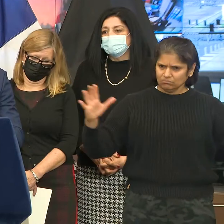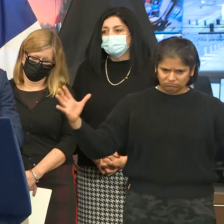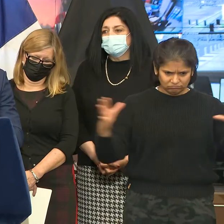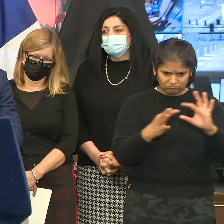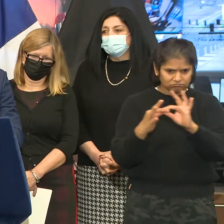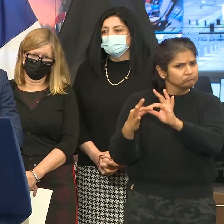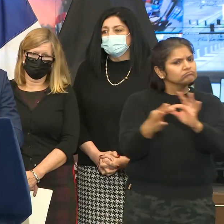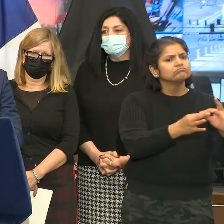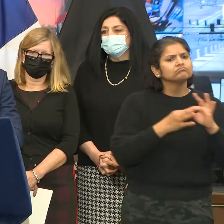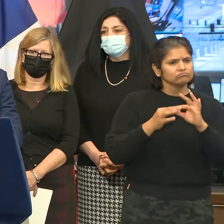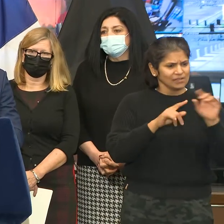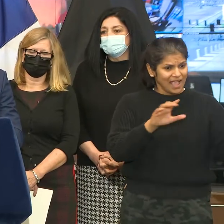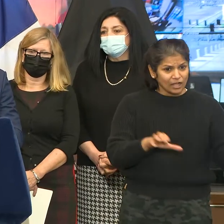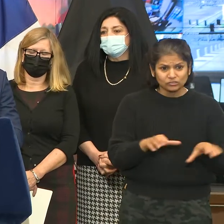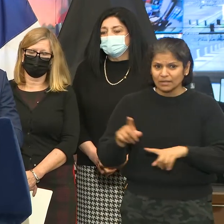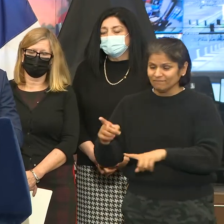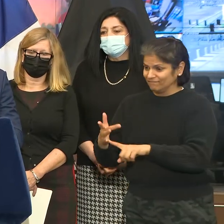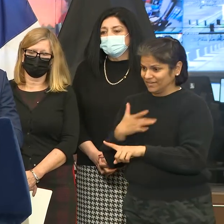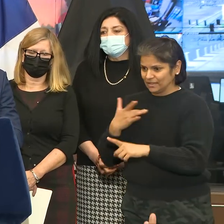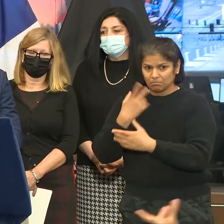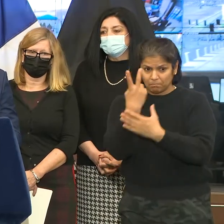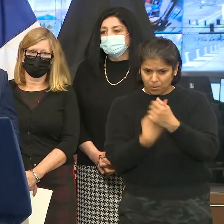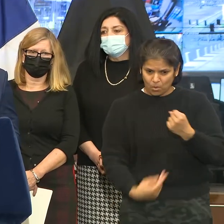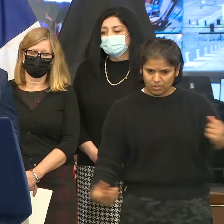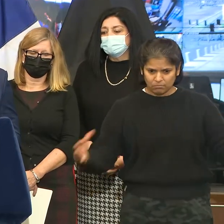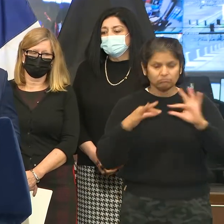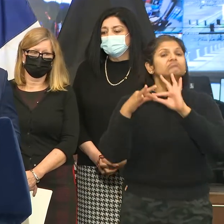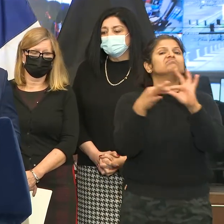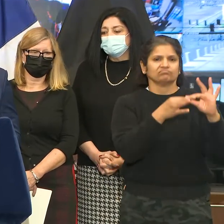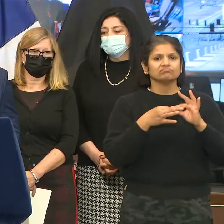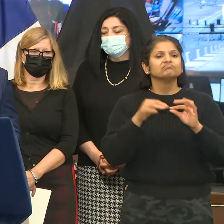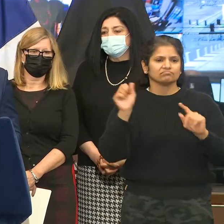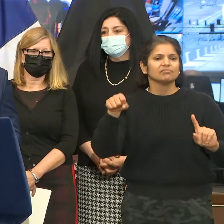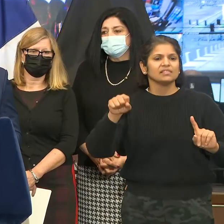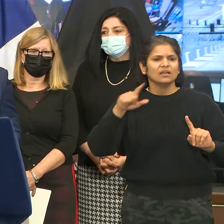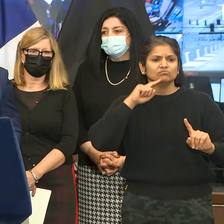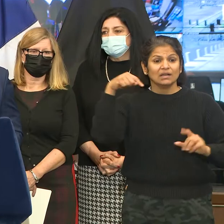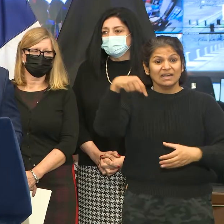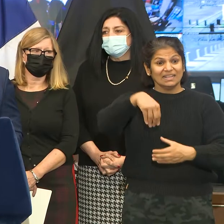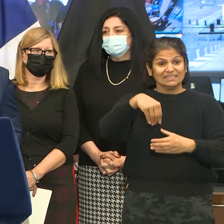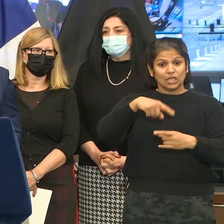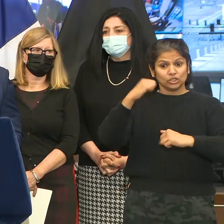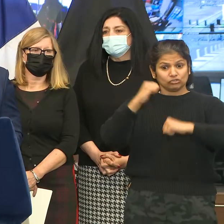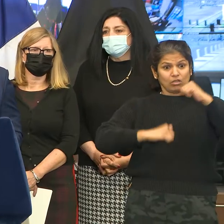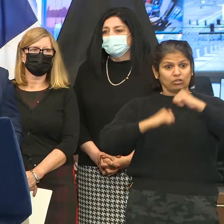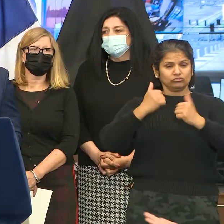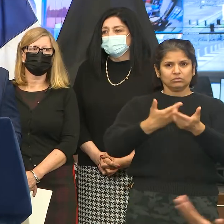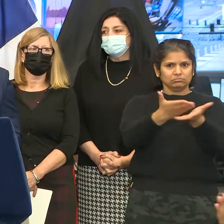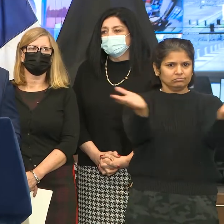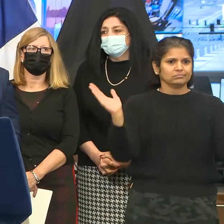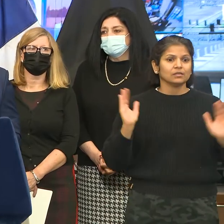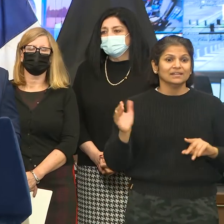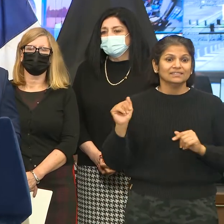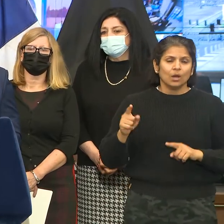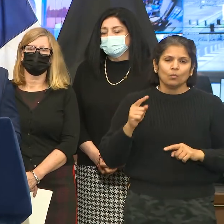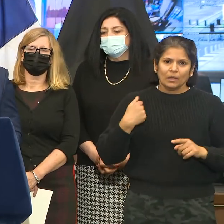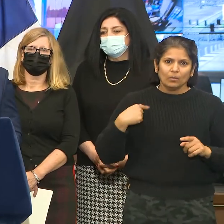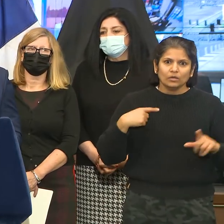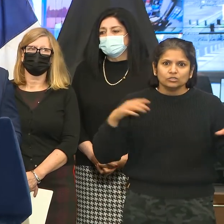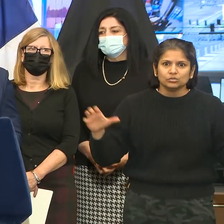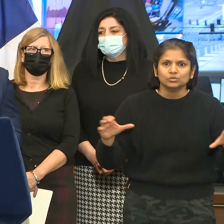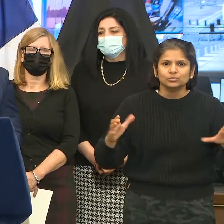state-of-the-art, and build out the great infrastructure that you see here. As we talk about laying out my vision for emergency